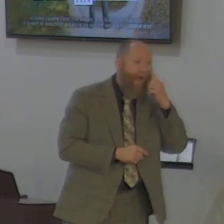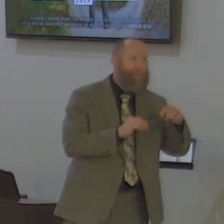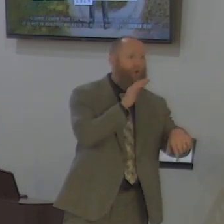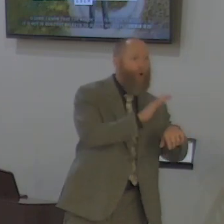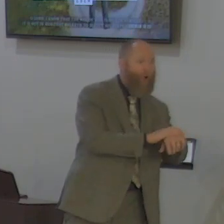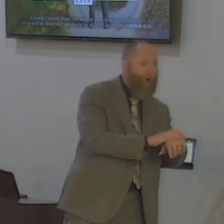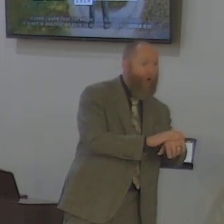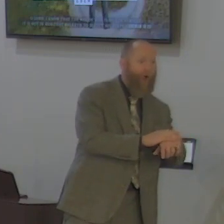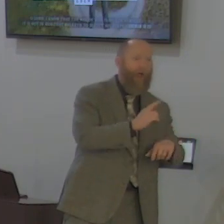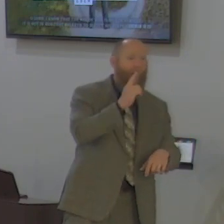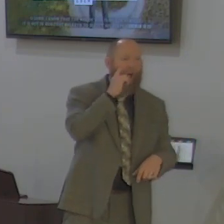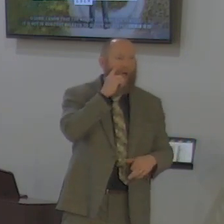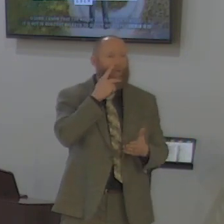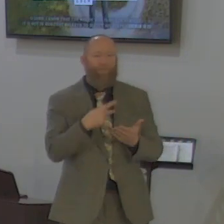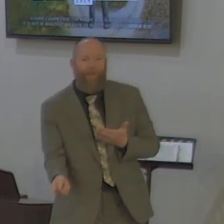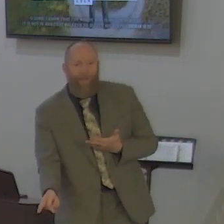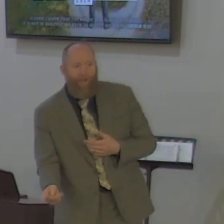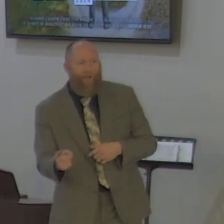And your eyes fail.